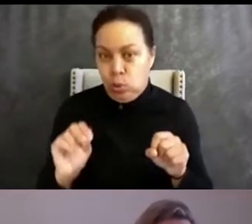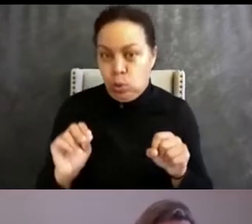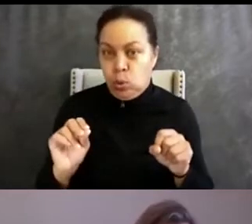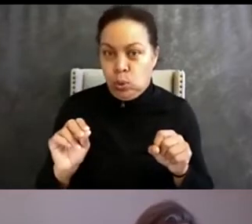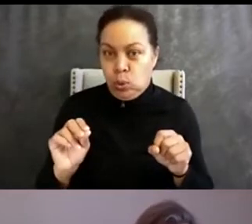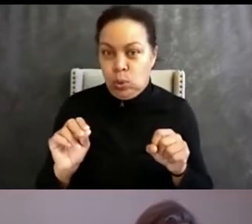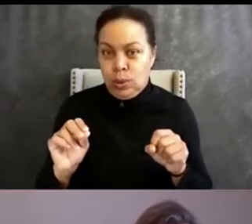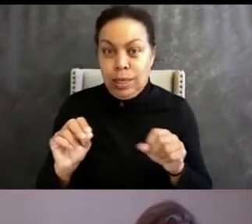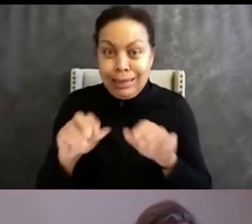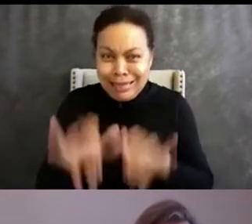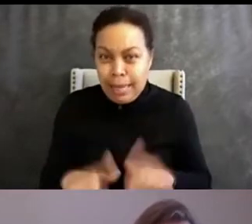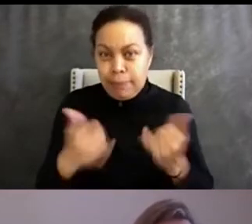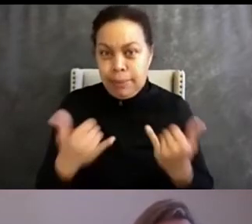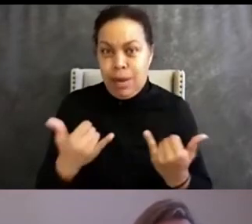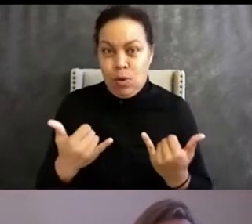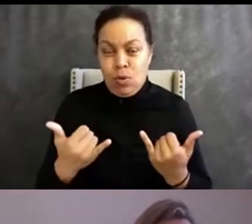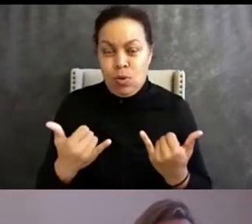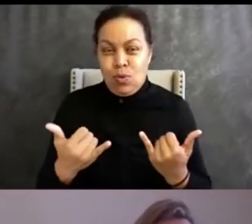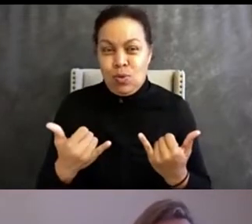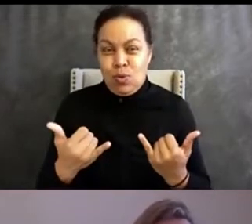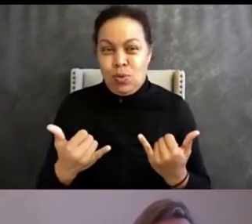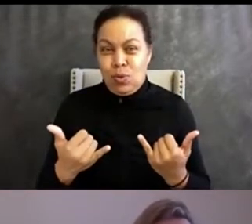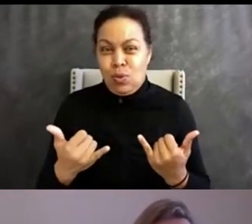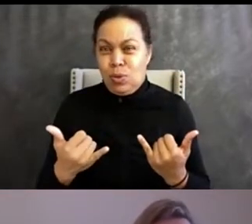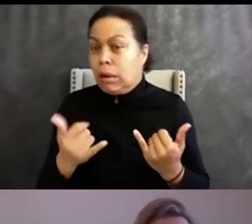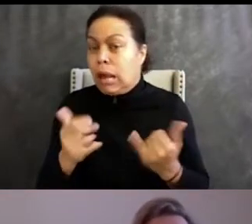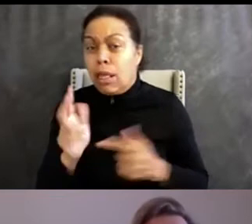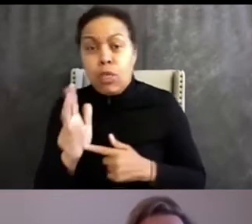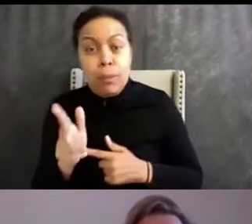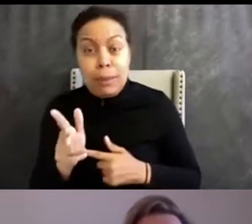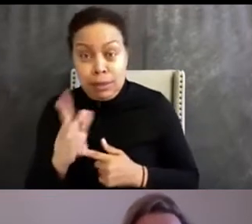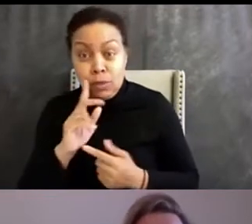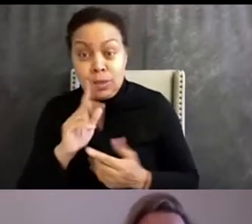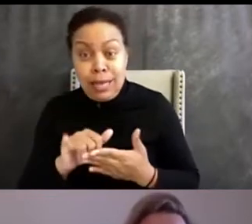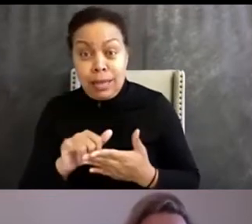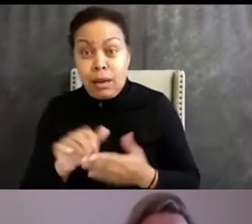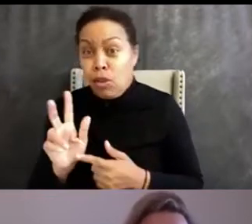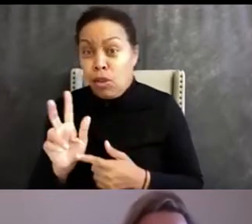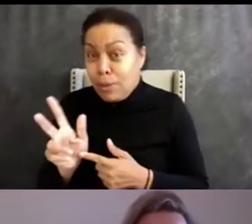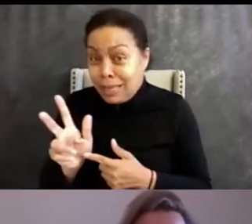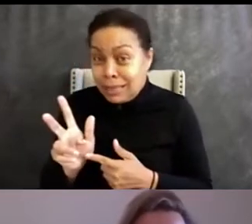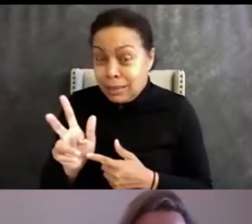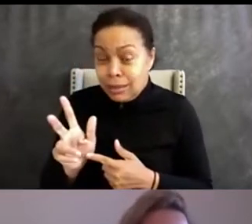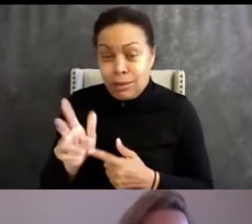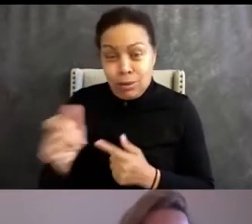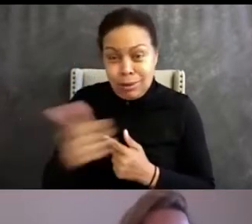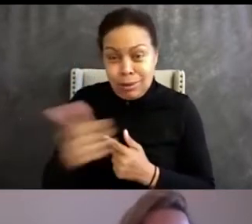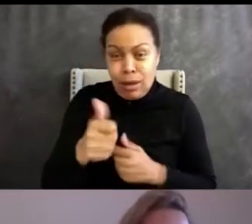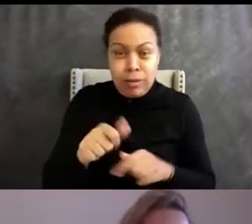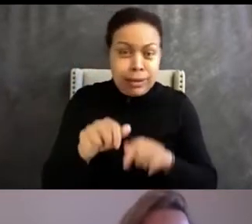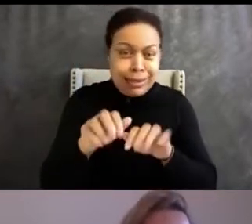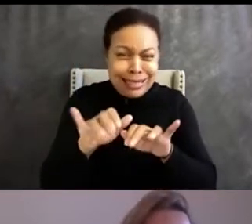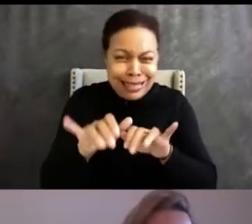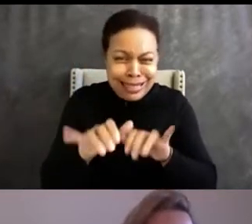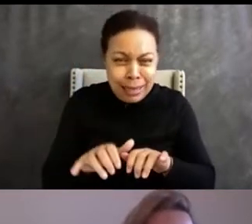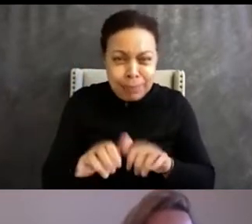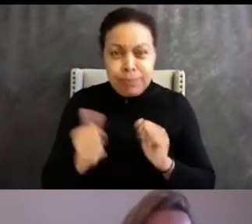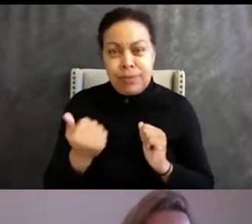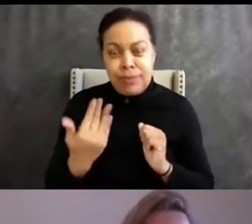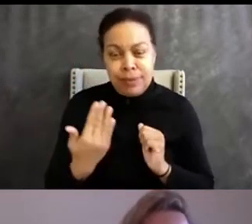right now. And so we're going to take 3 minutes for you to make a list of 15 things that you can do.